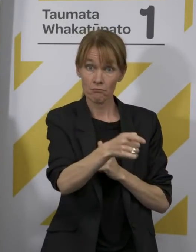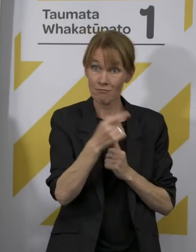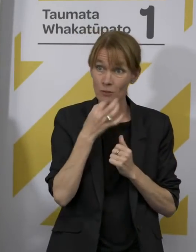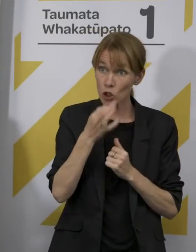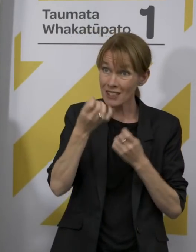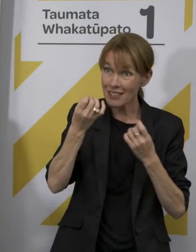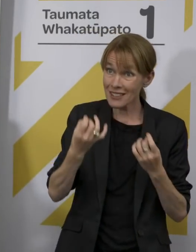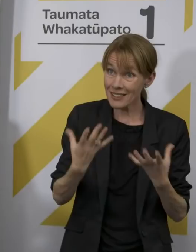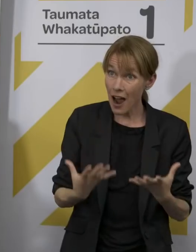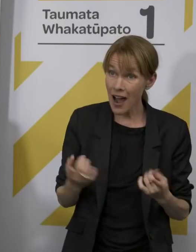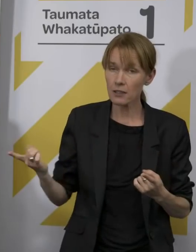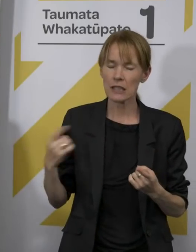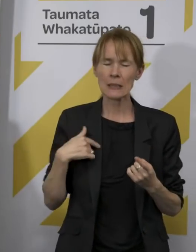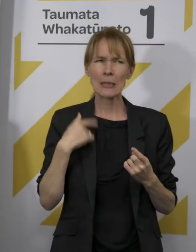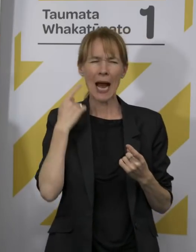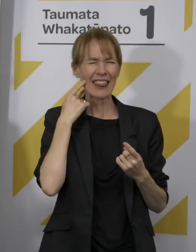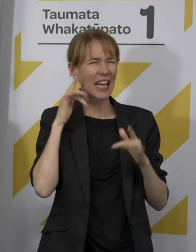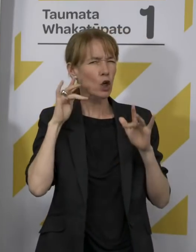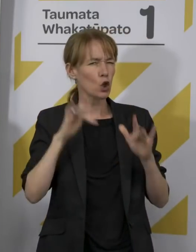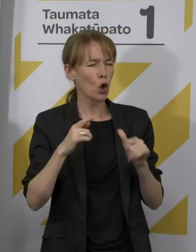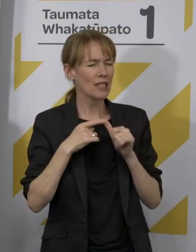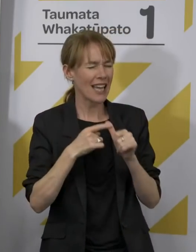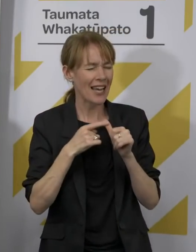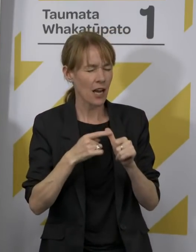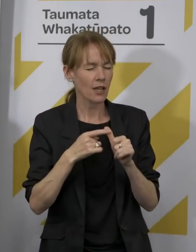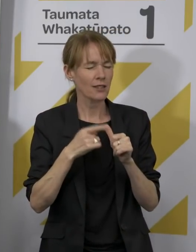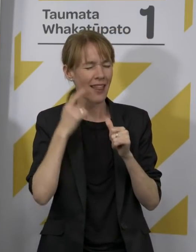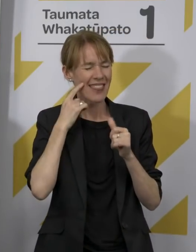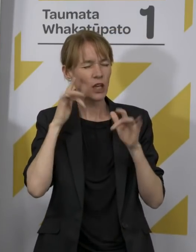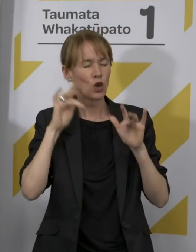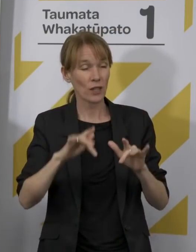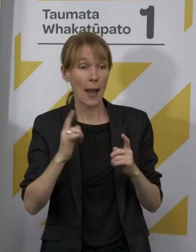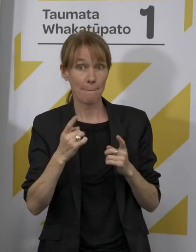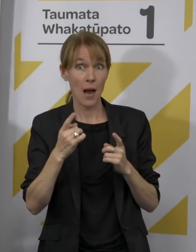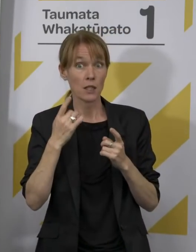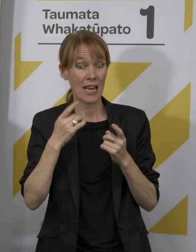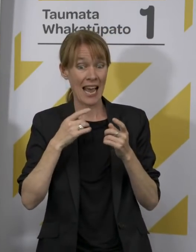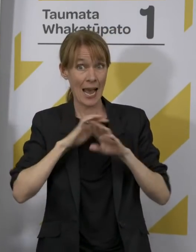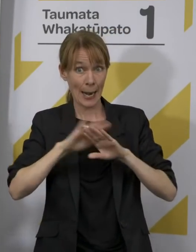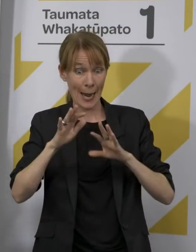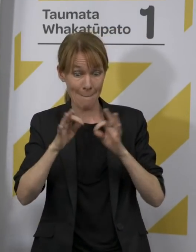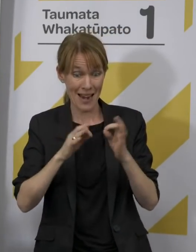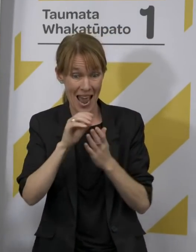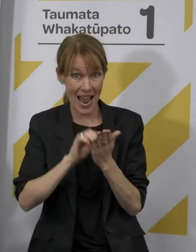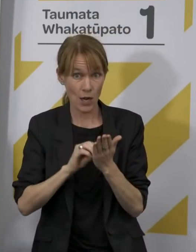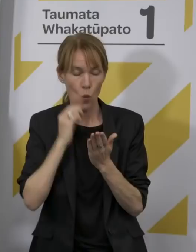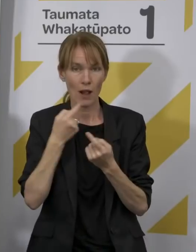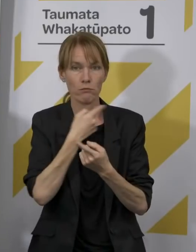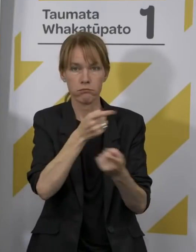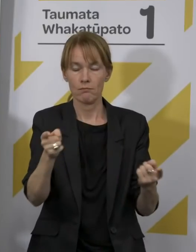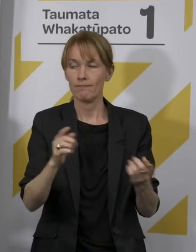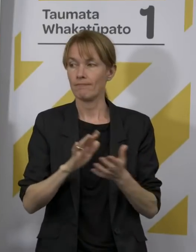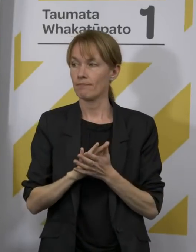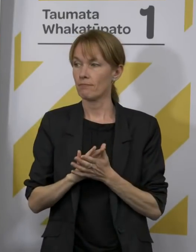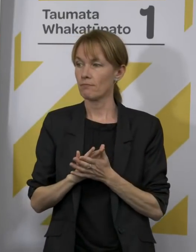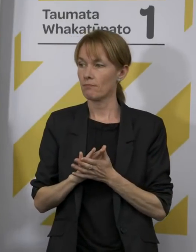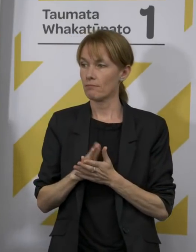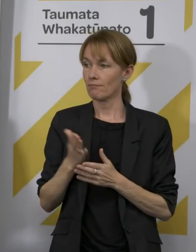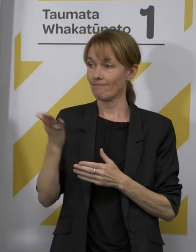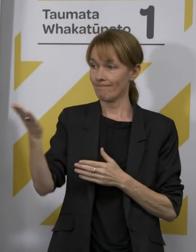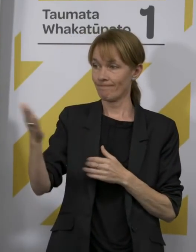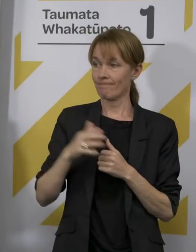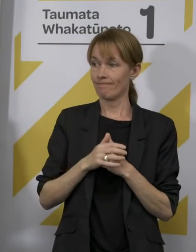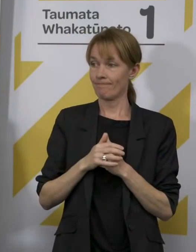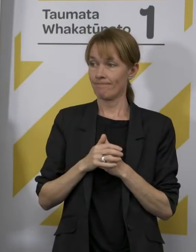come back to you on just where they are at, what the intentions are with the next stages in that. Will they be able to tell us if COVID-19 was in the country earlier than that